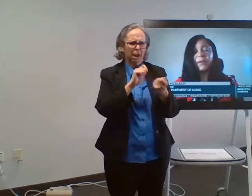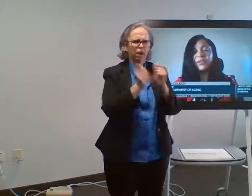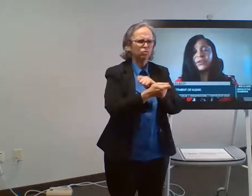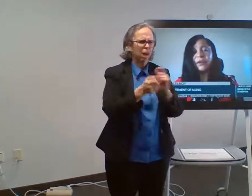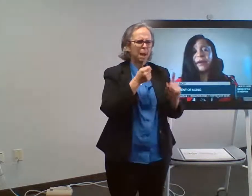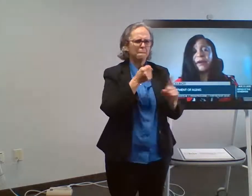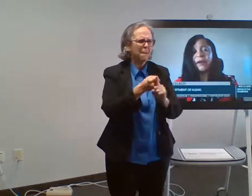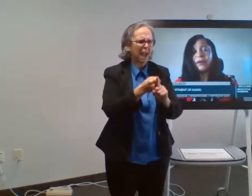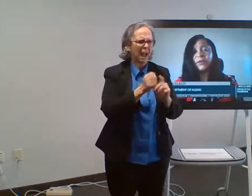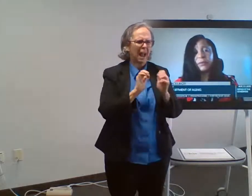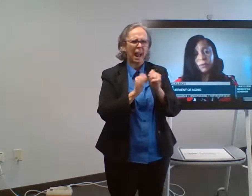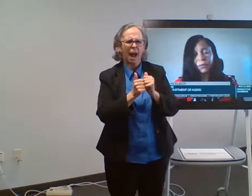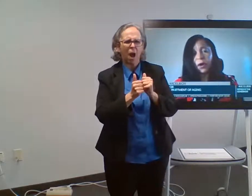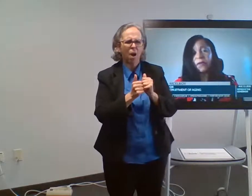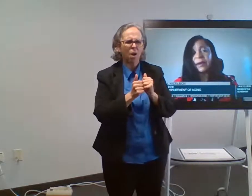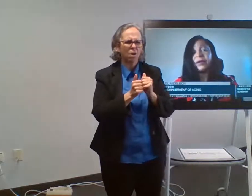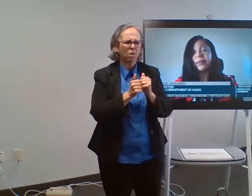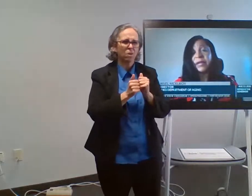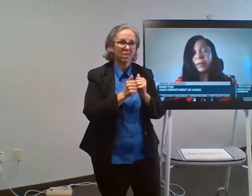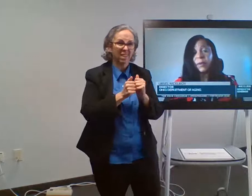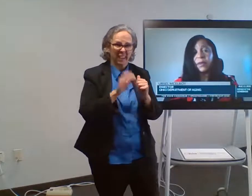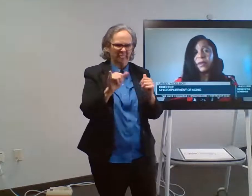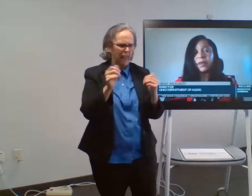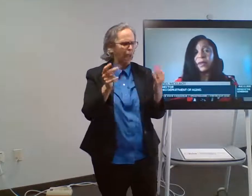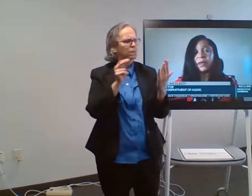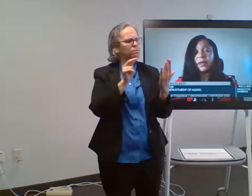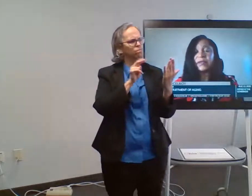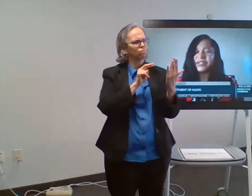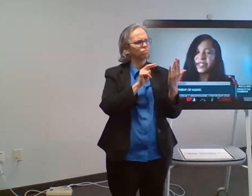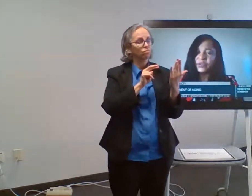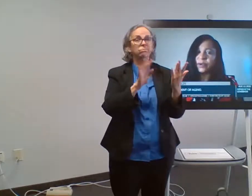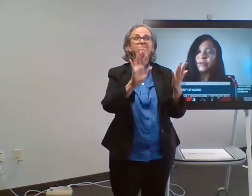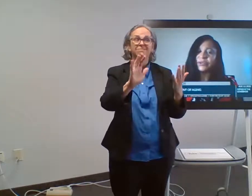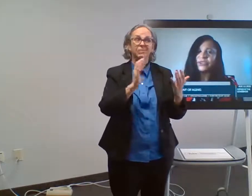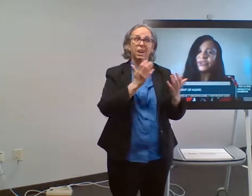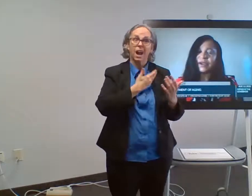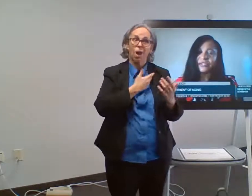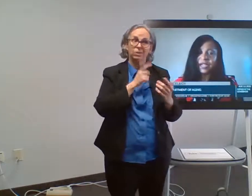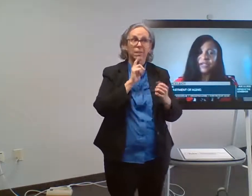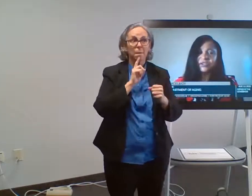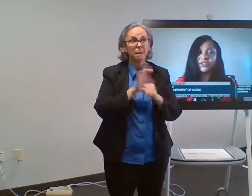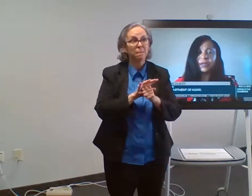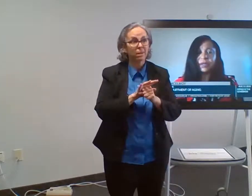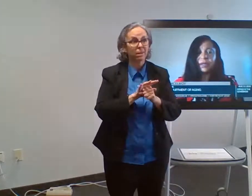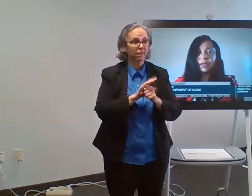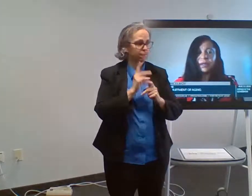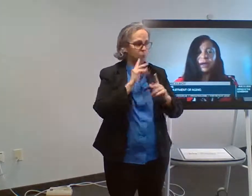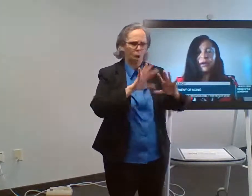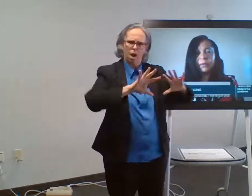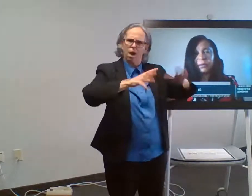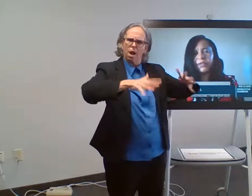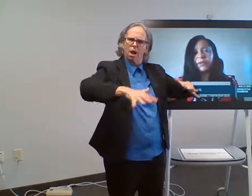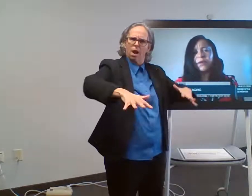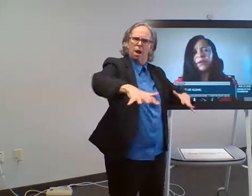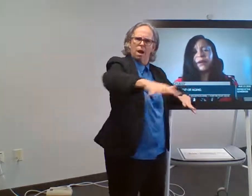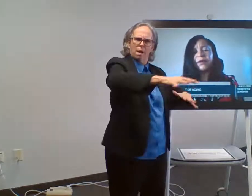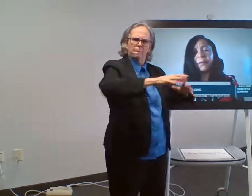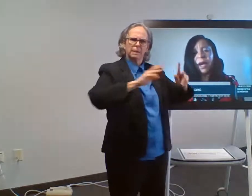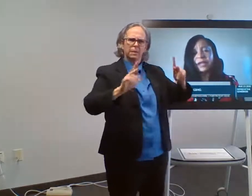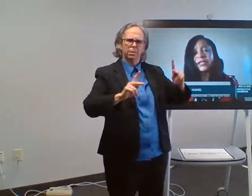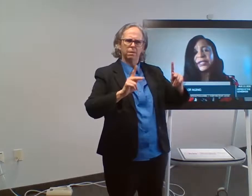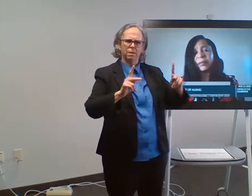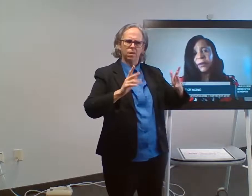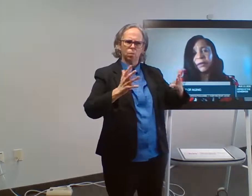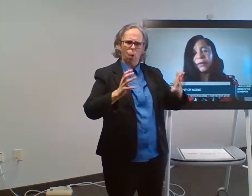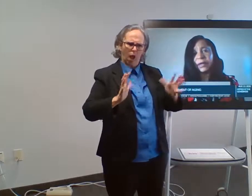Our commitments revolve around our people, the state's workforce to drive change. Our commitments revolve around